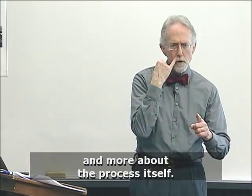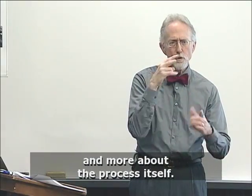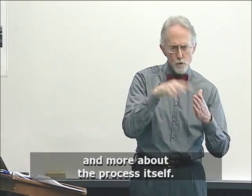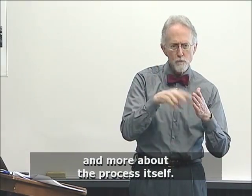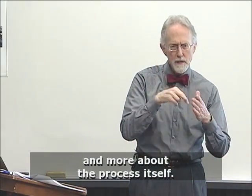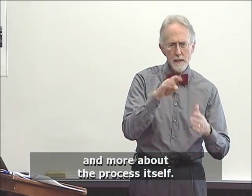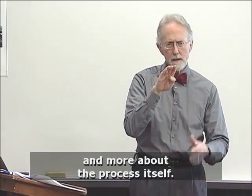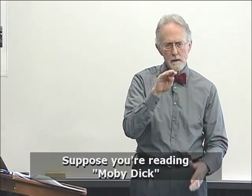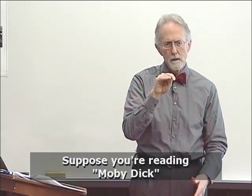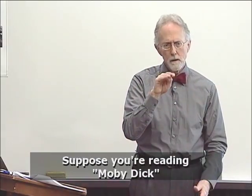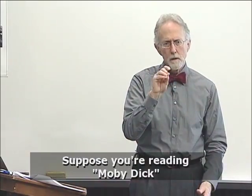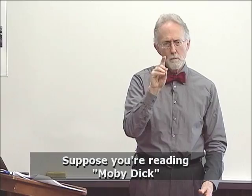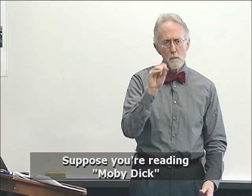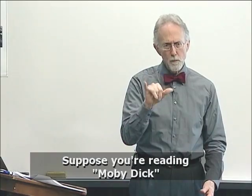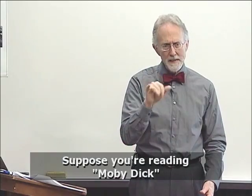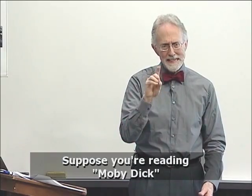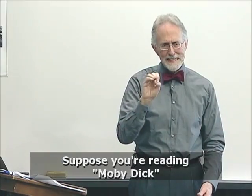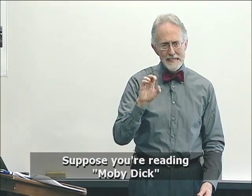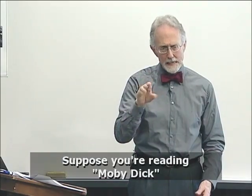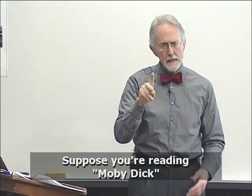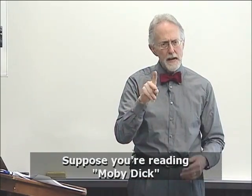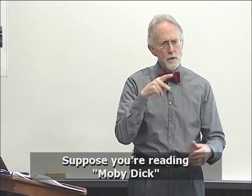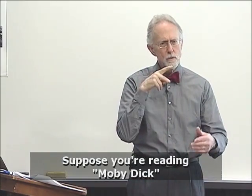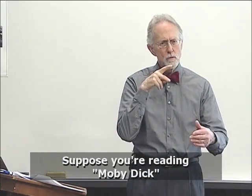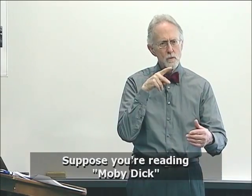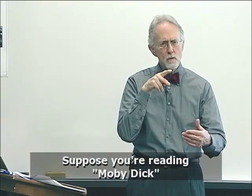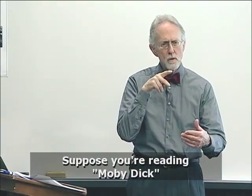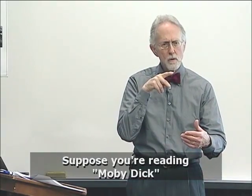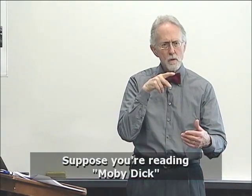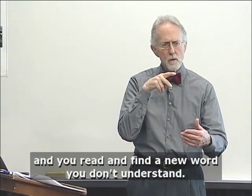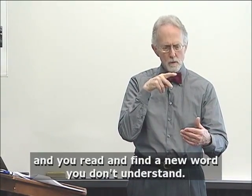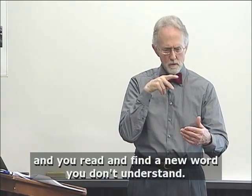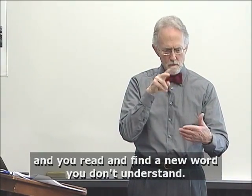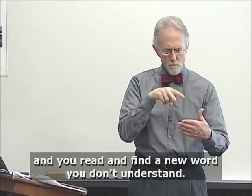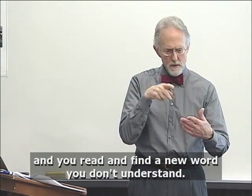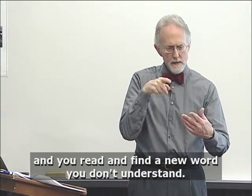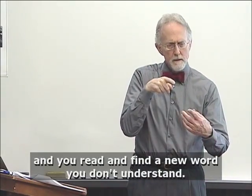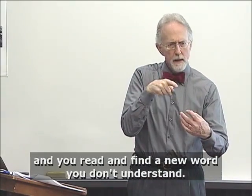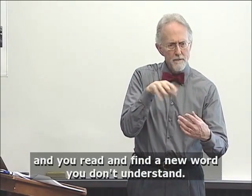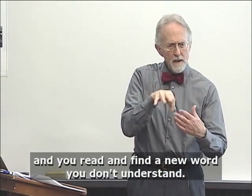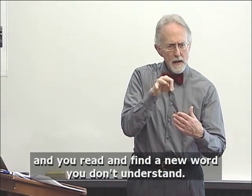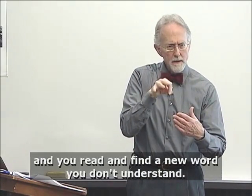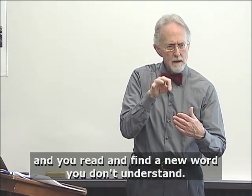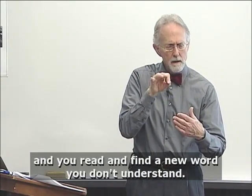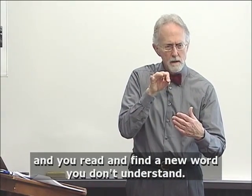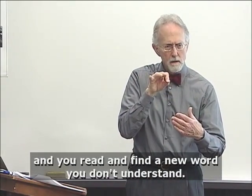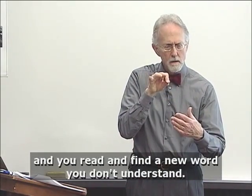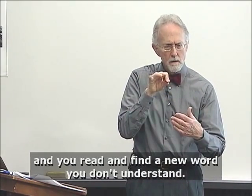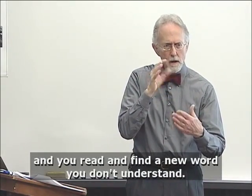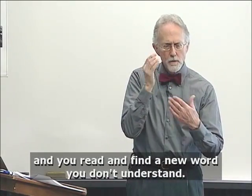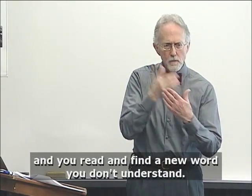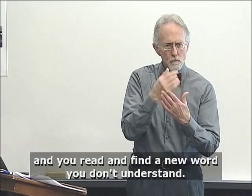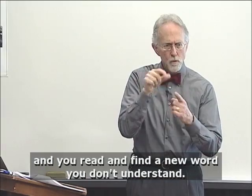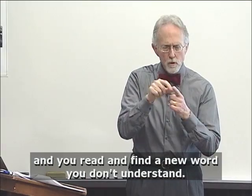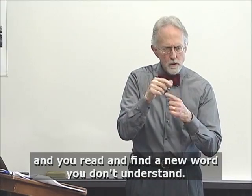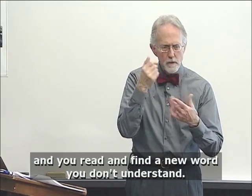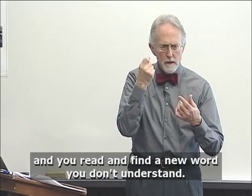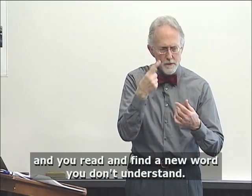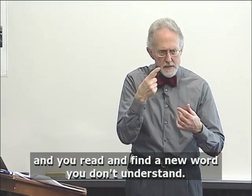Suppose you're reading Moby Dick and you read and find a new word you don't